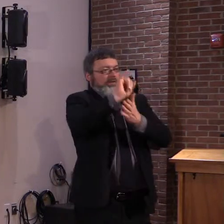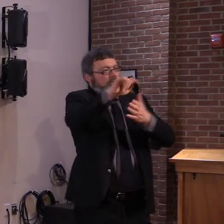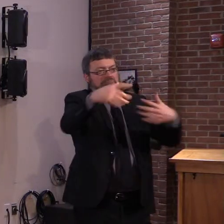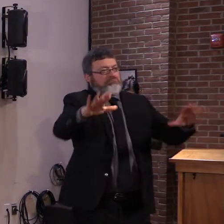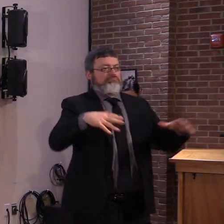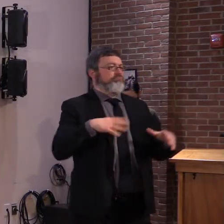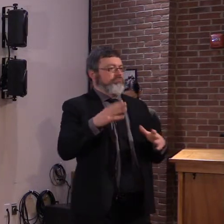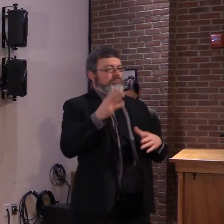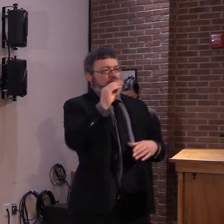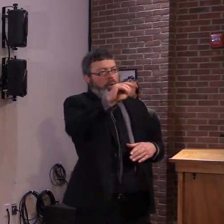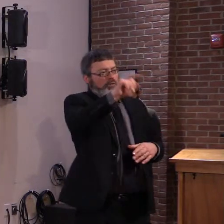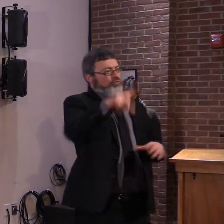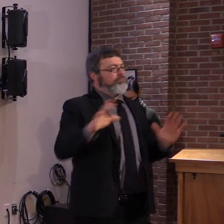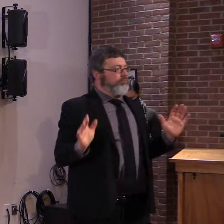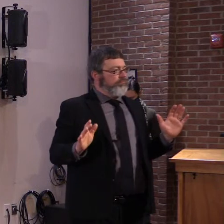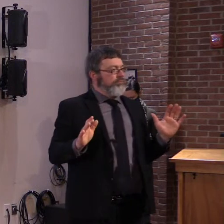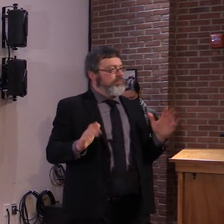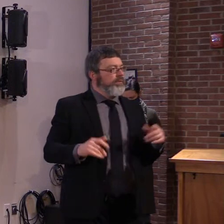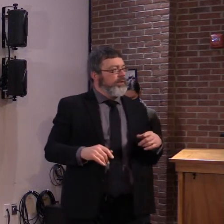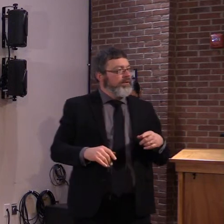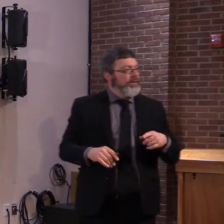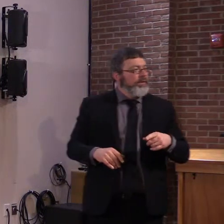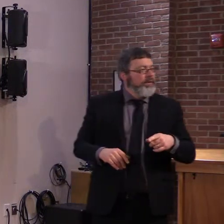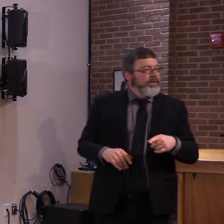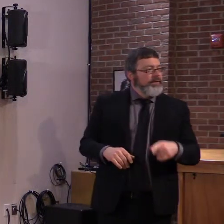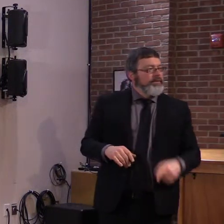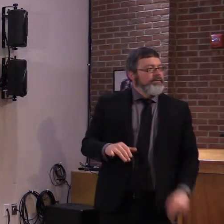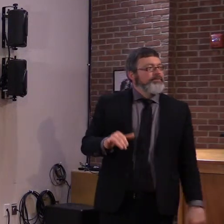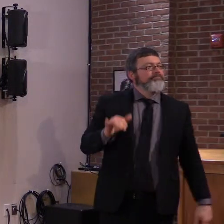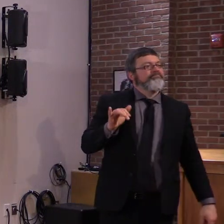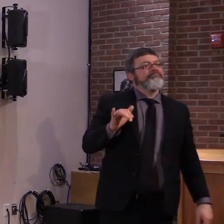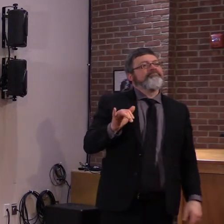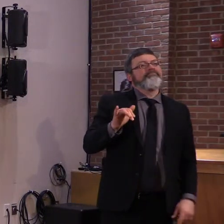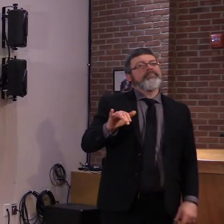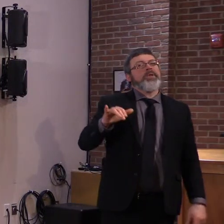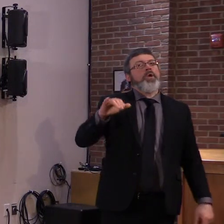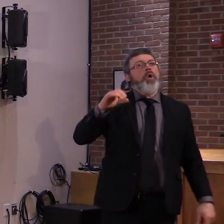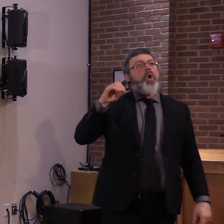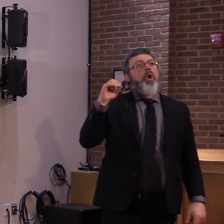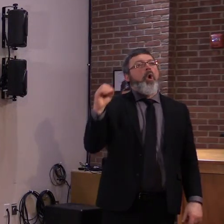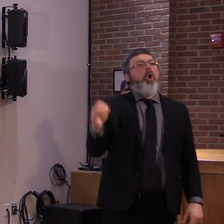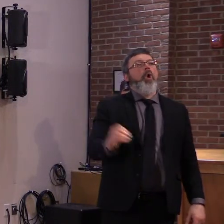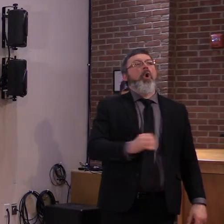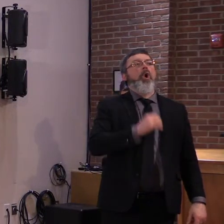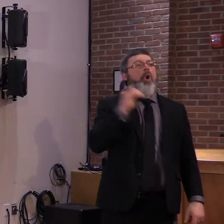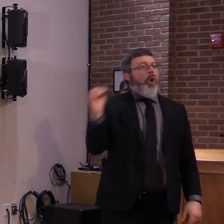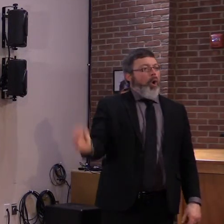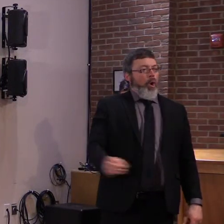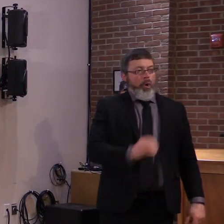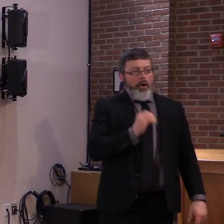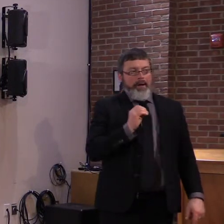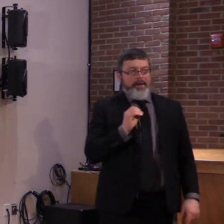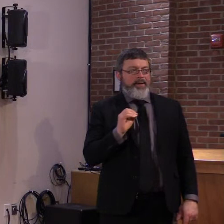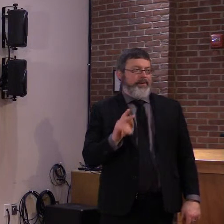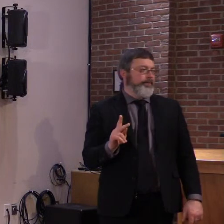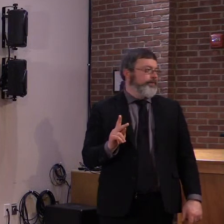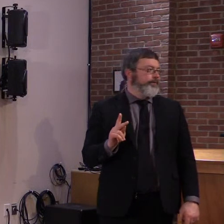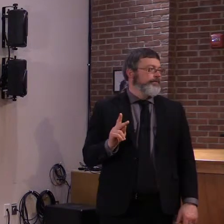Okay, thank you, Doctor. Governor, you just mentioned the Supreme Court